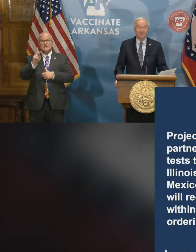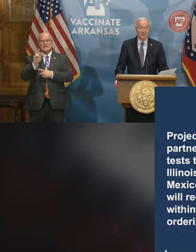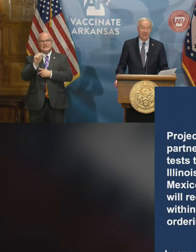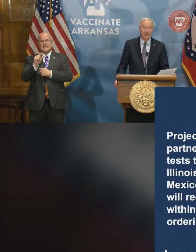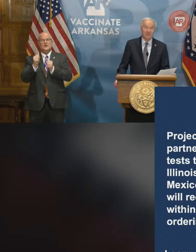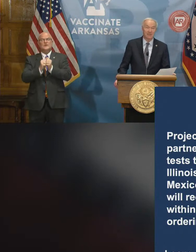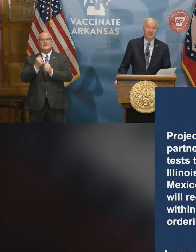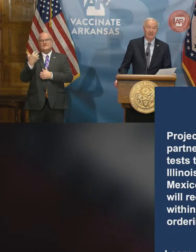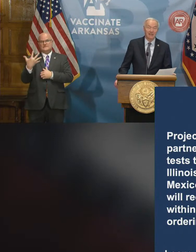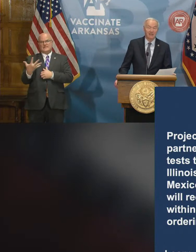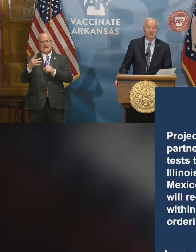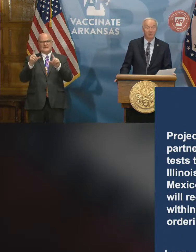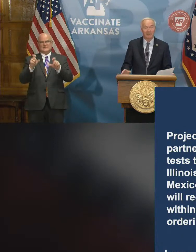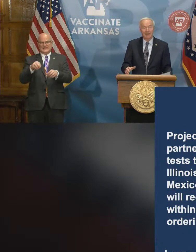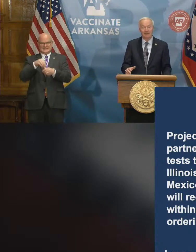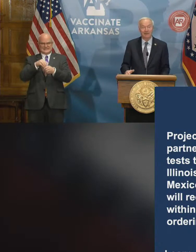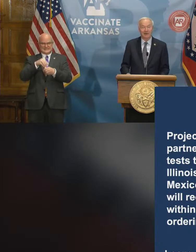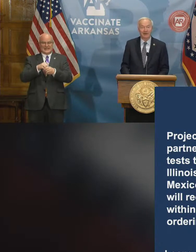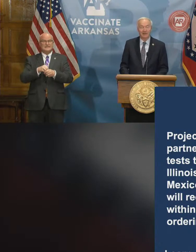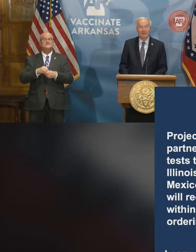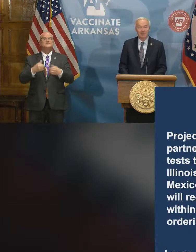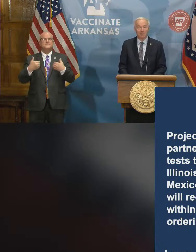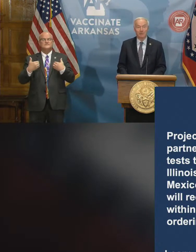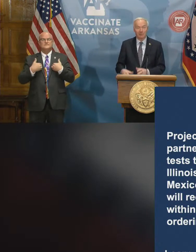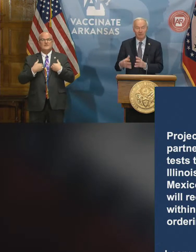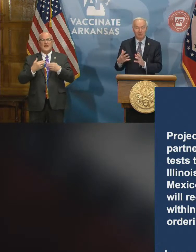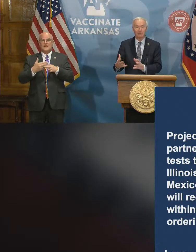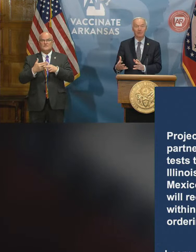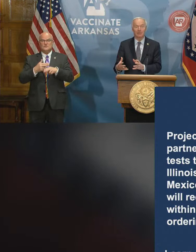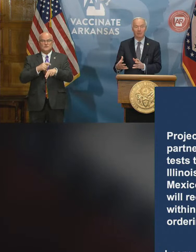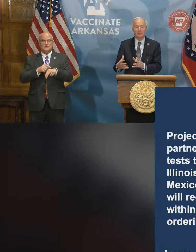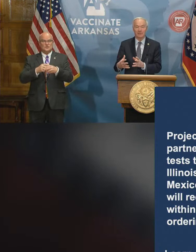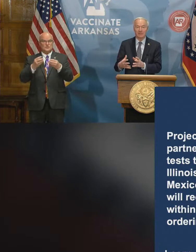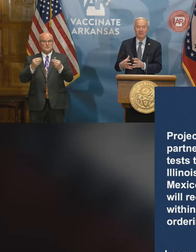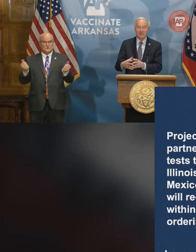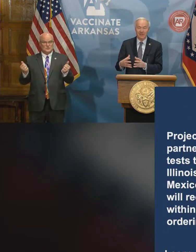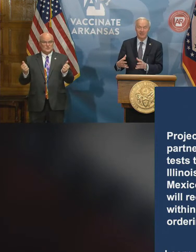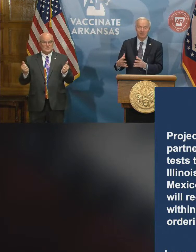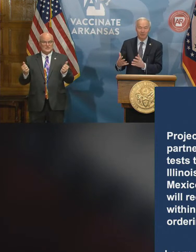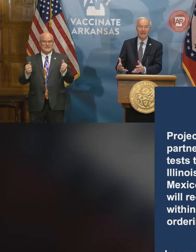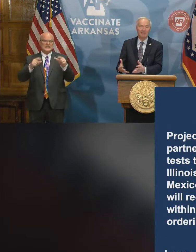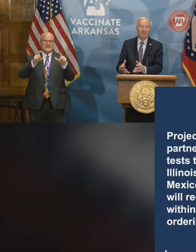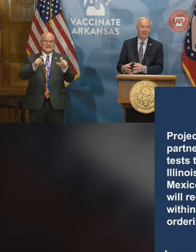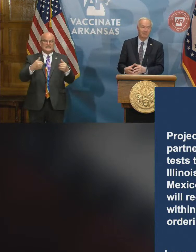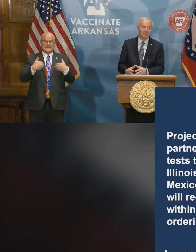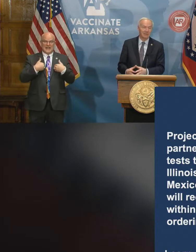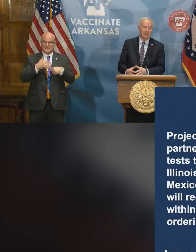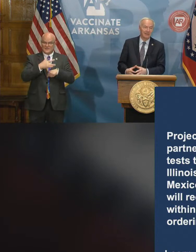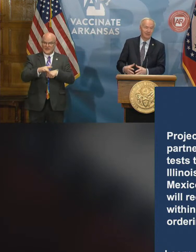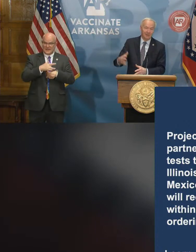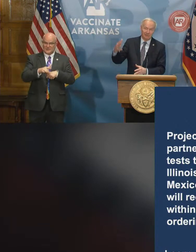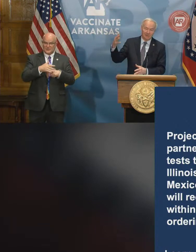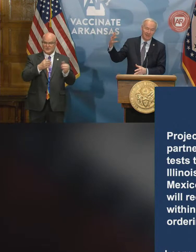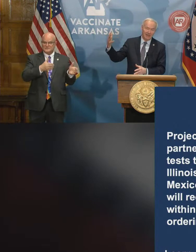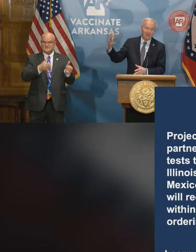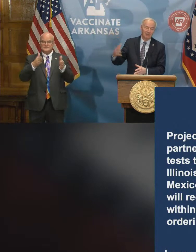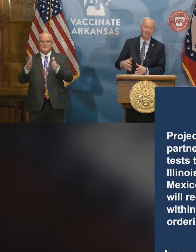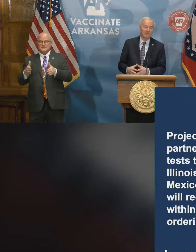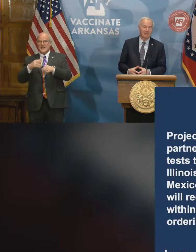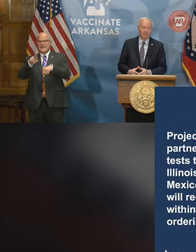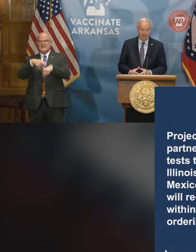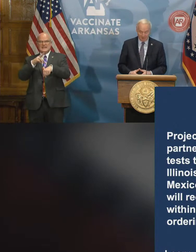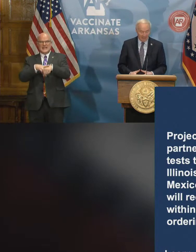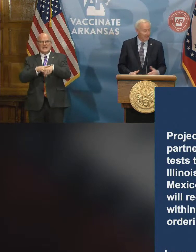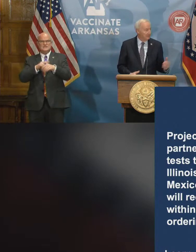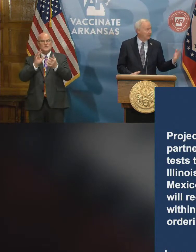with 5 tests. And so we have our short-term solution, which is the test that we have available. You have your